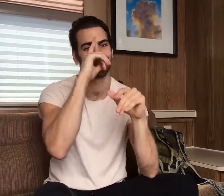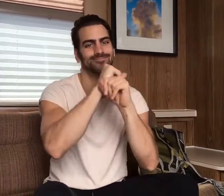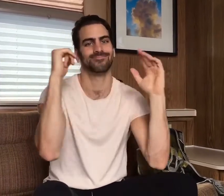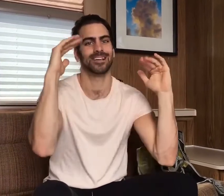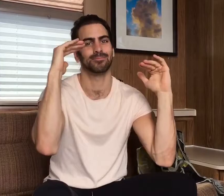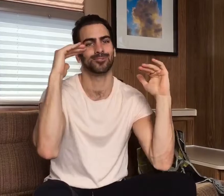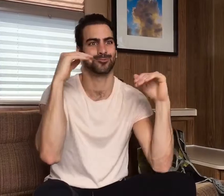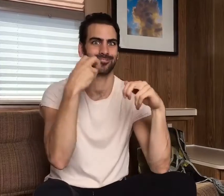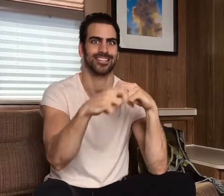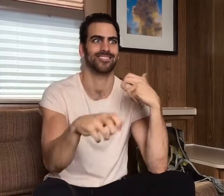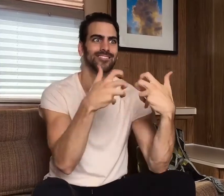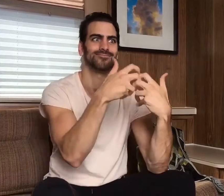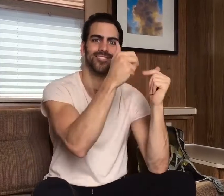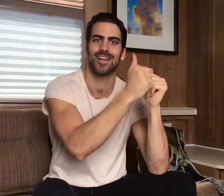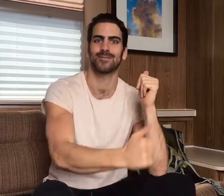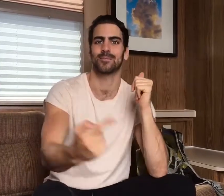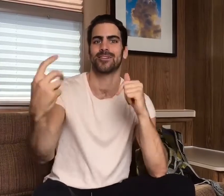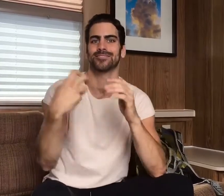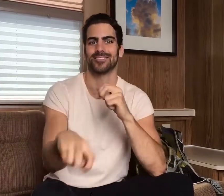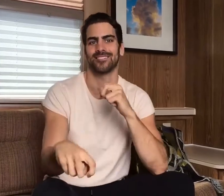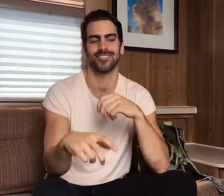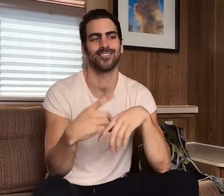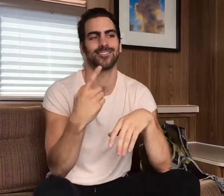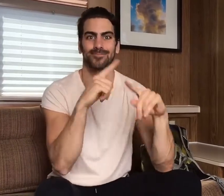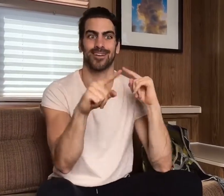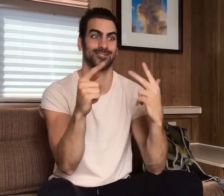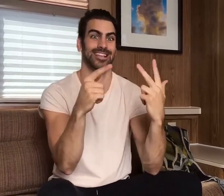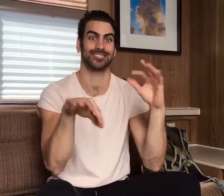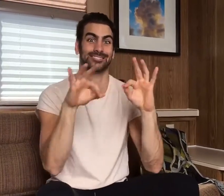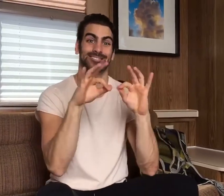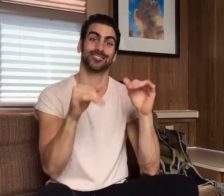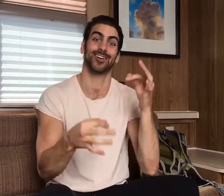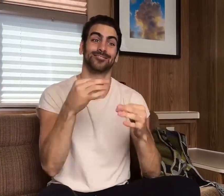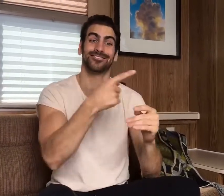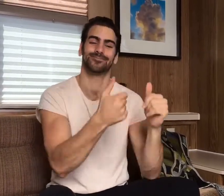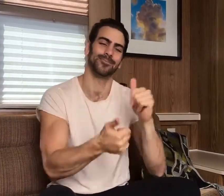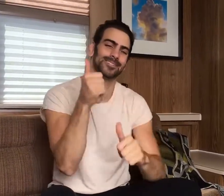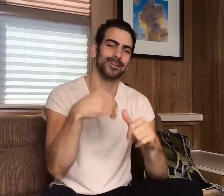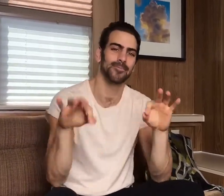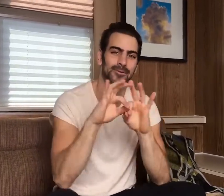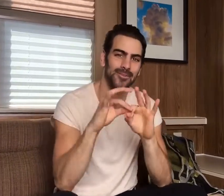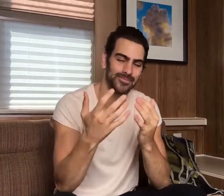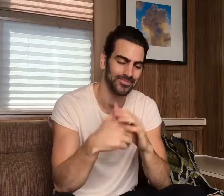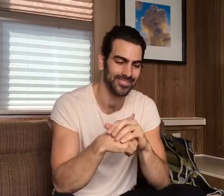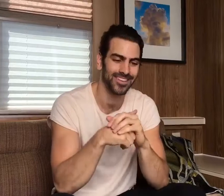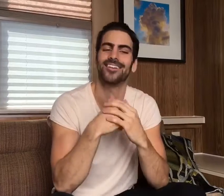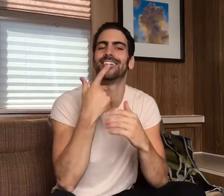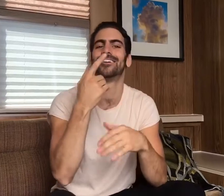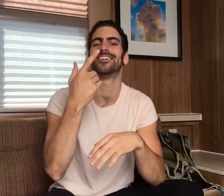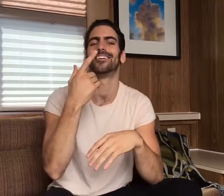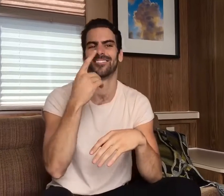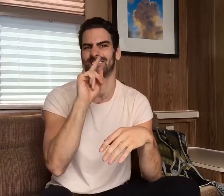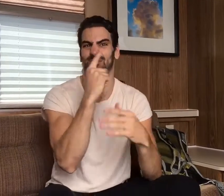bring out their expectations and make sure, you know, it's going to be difficult to match all of those. But I think it's most important to really,